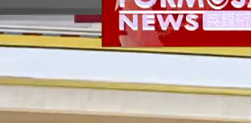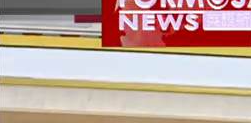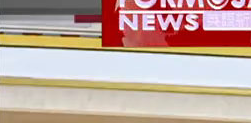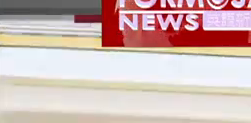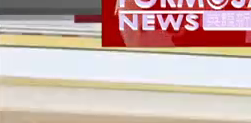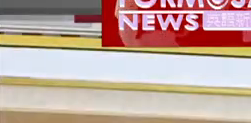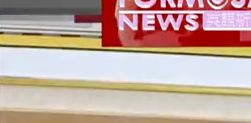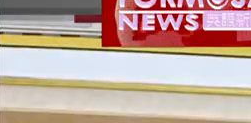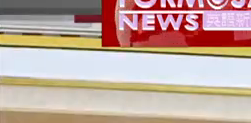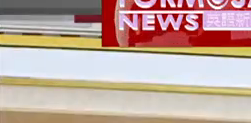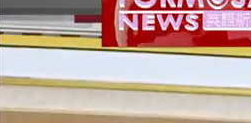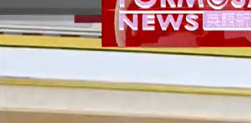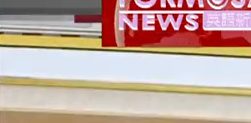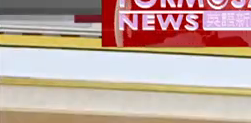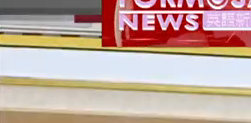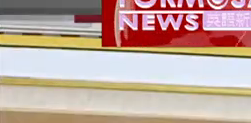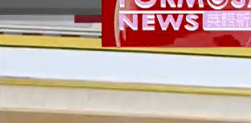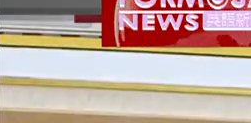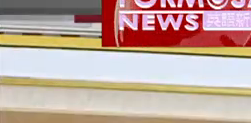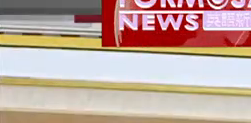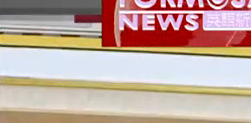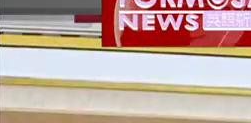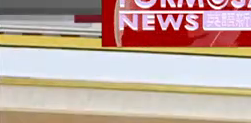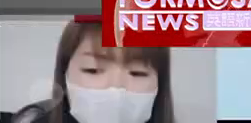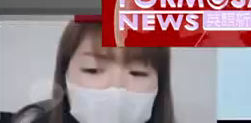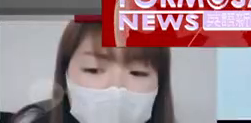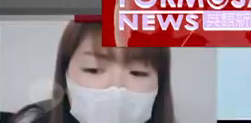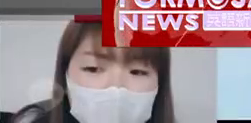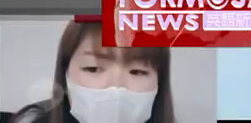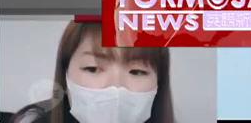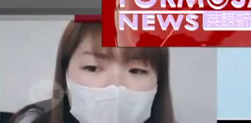to opt for younger staff with international experience is good.